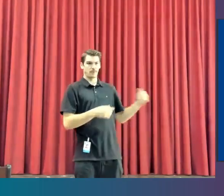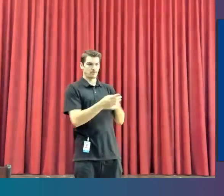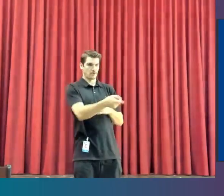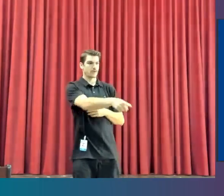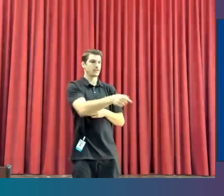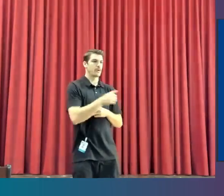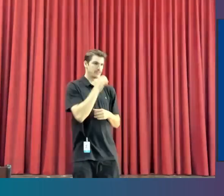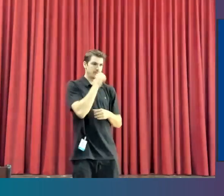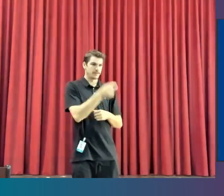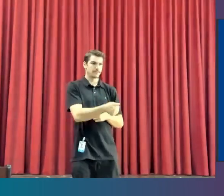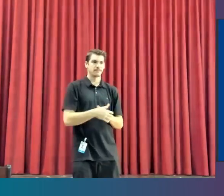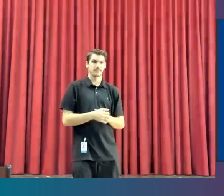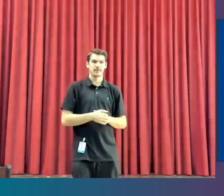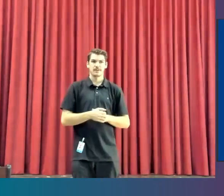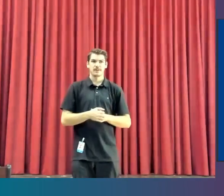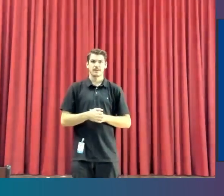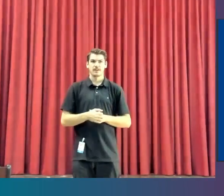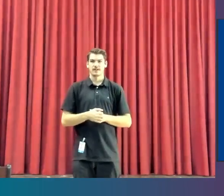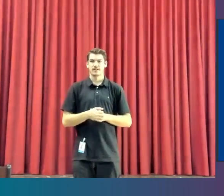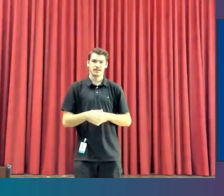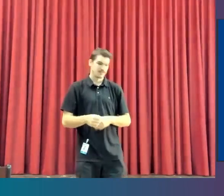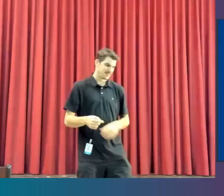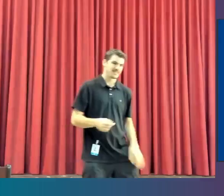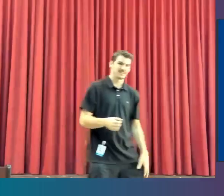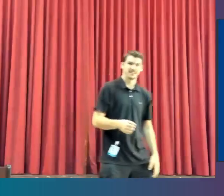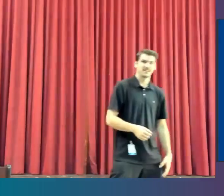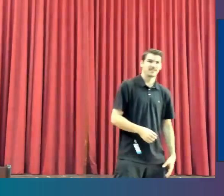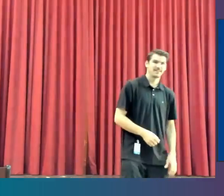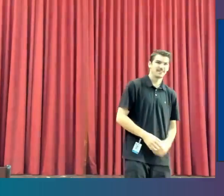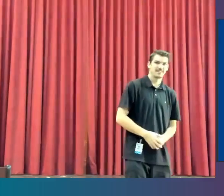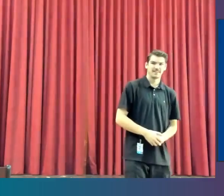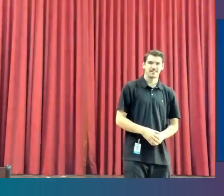So, no, go ahead.